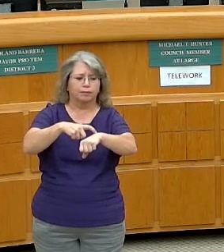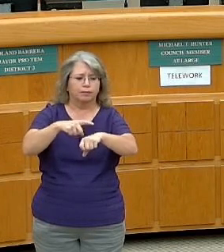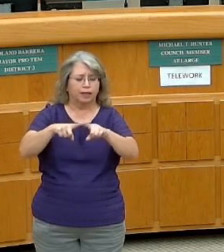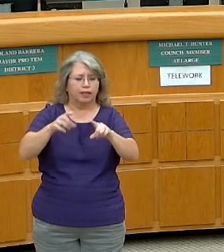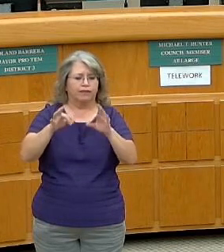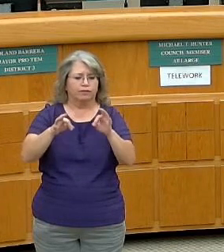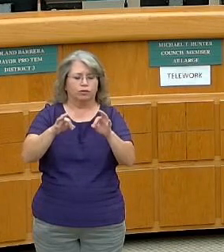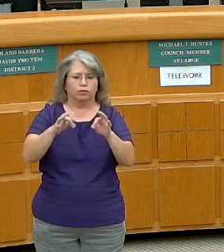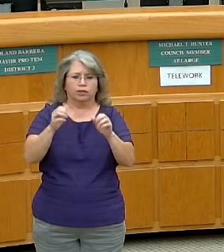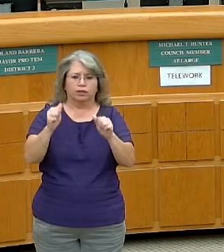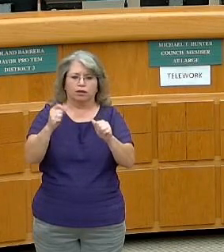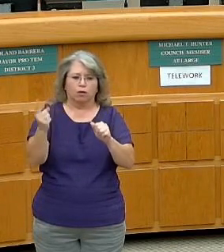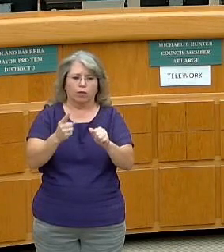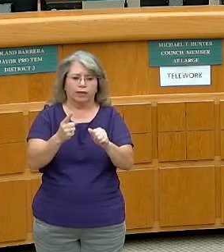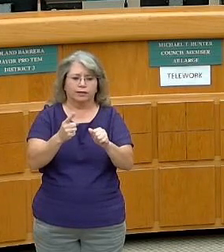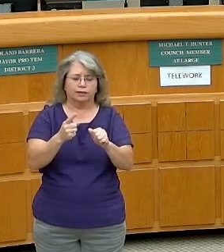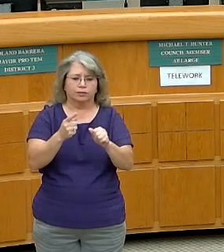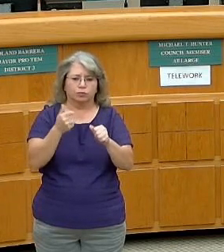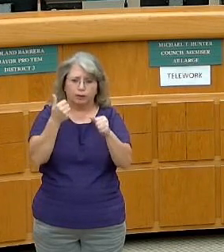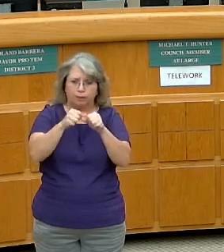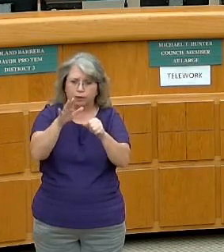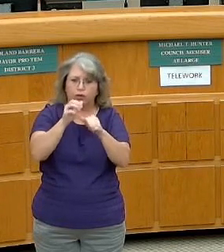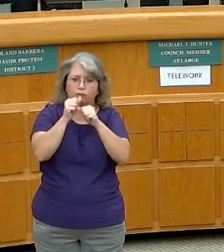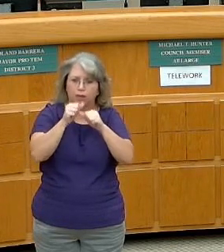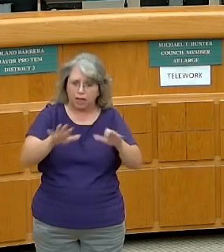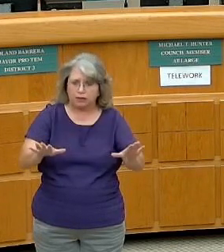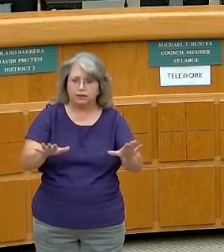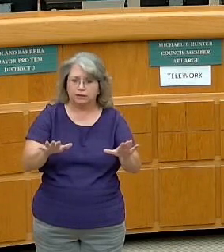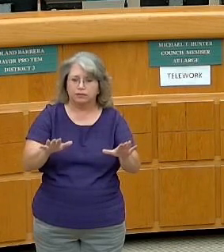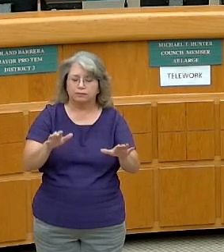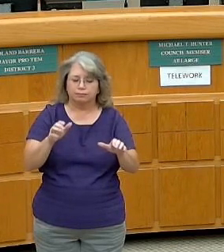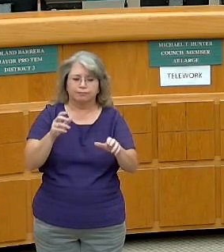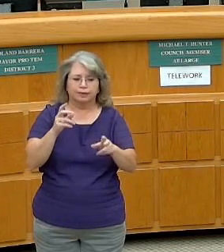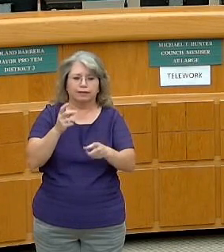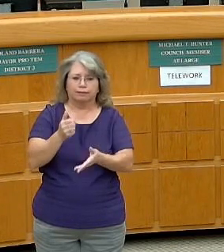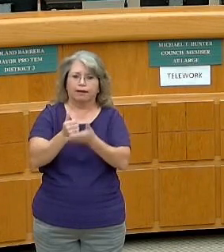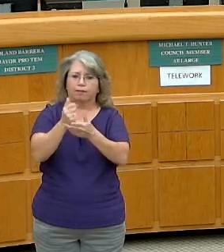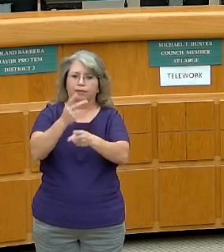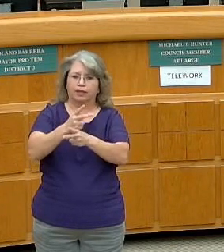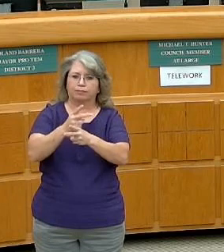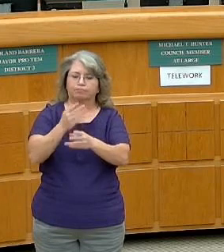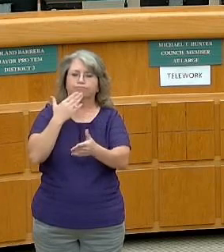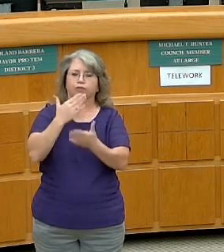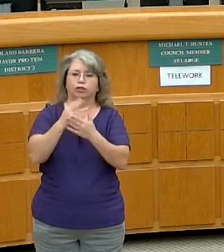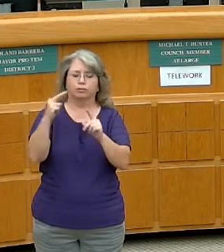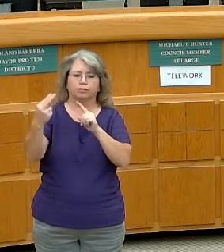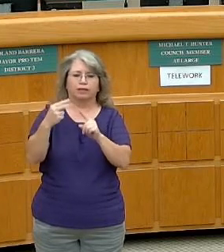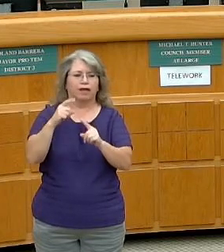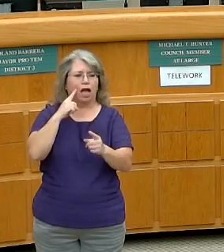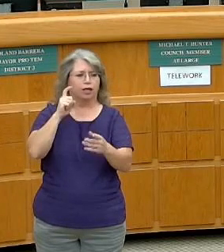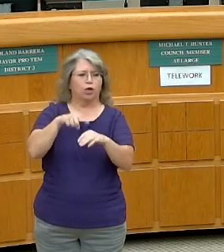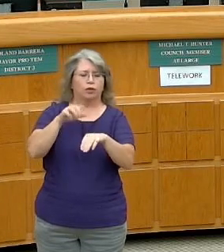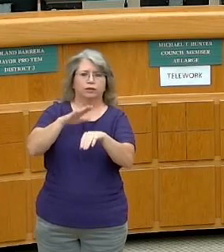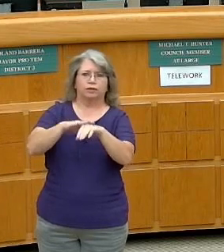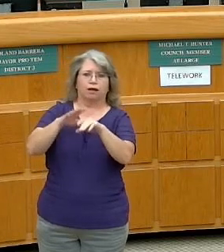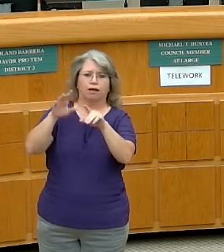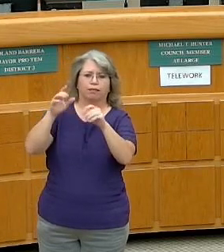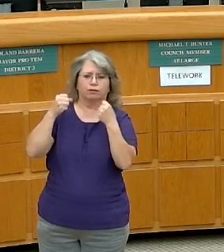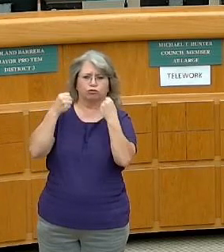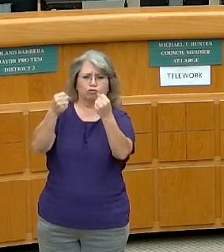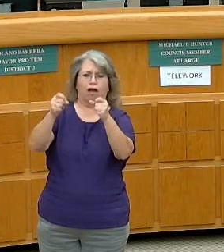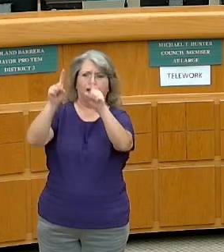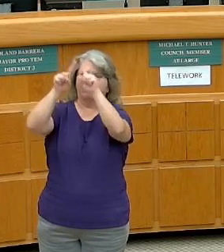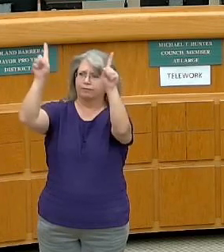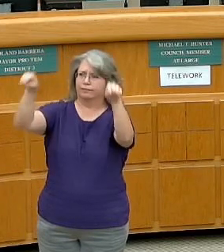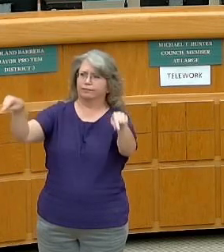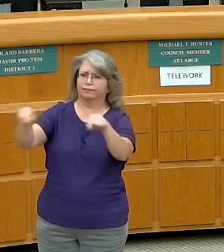and keep things in perspective. And on my way down to this press conference, I noticed TxDOT has even gotten into it on their flashing signs. They talk